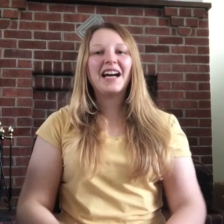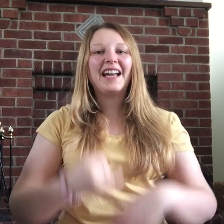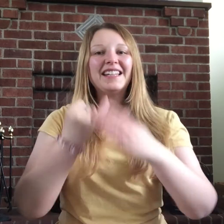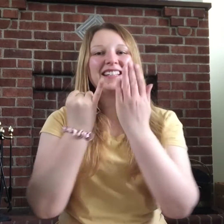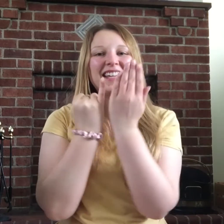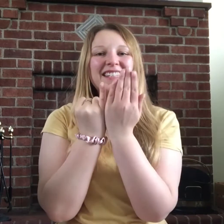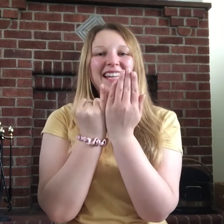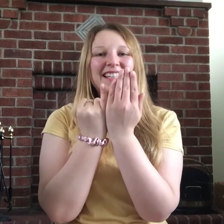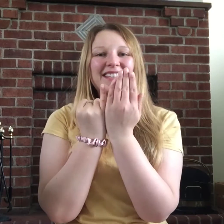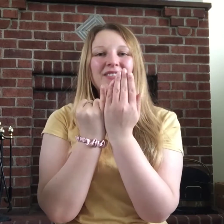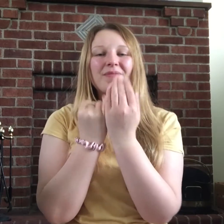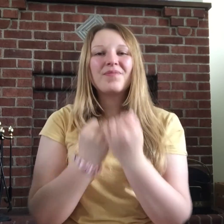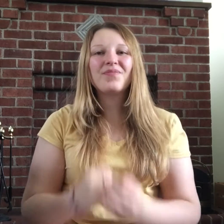Sign 6.